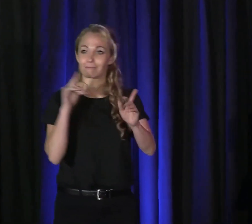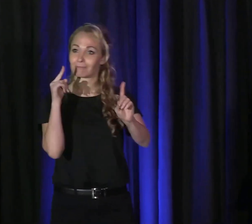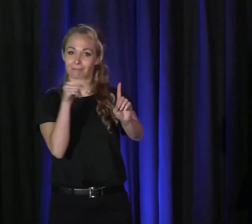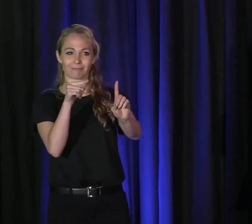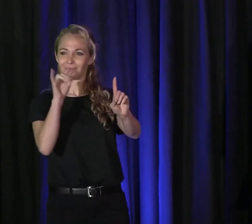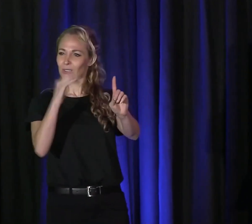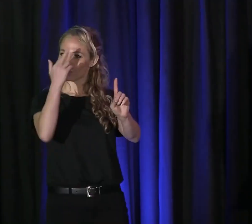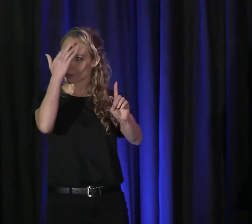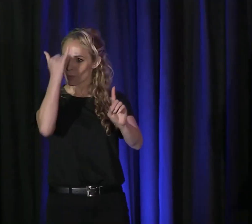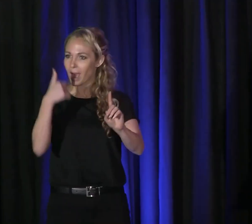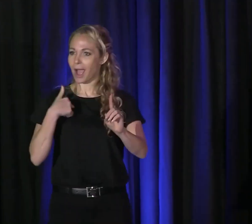your community?